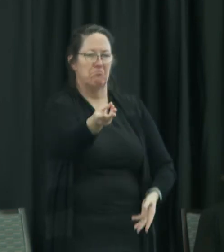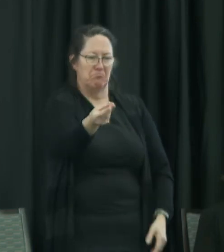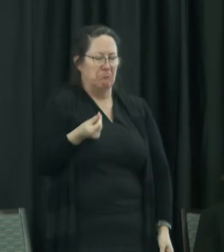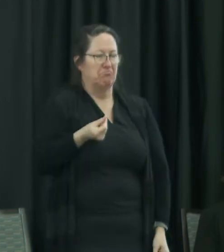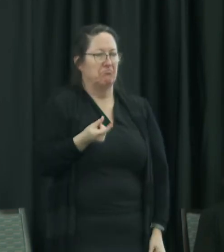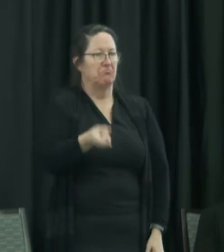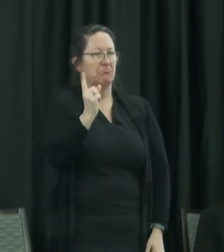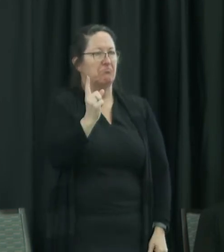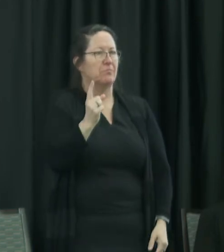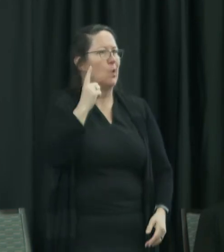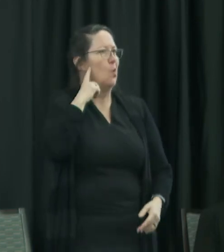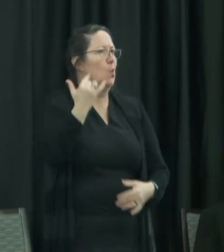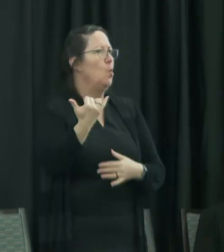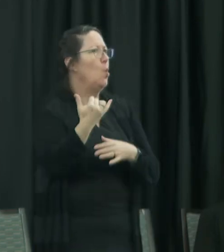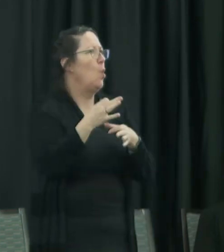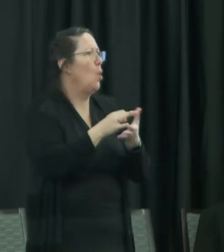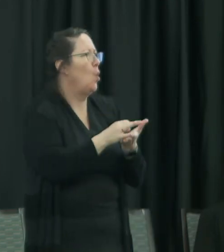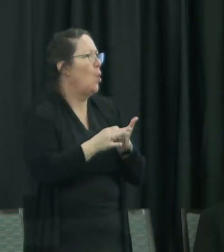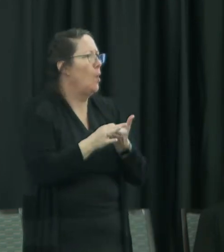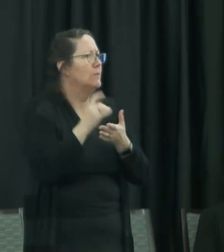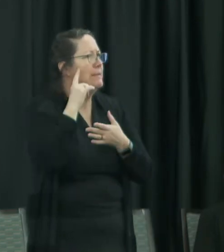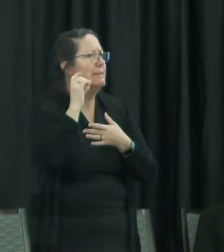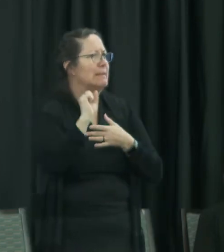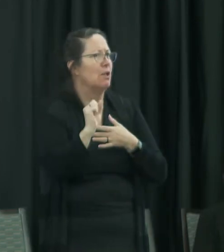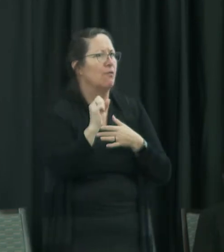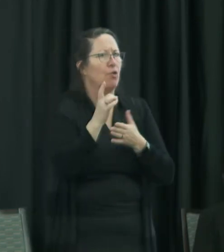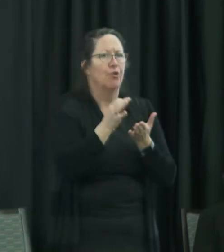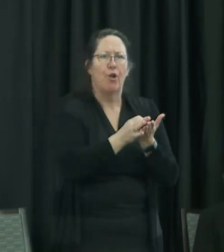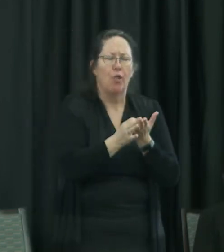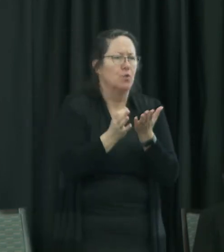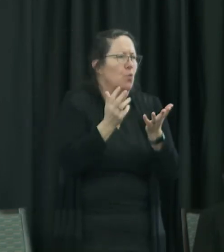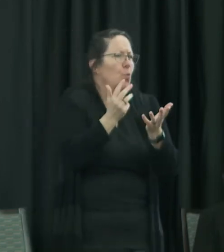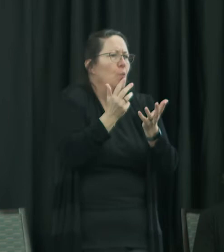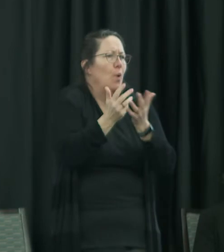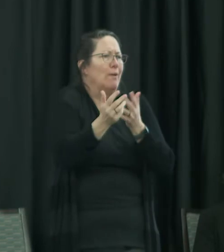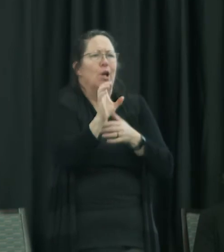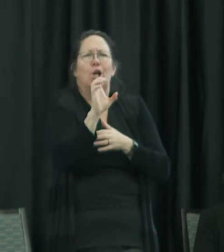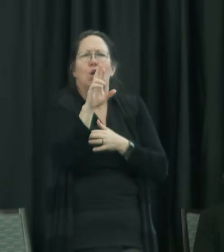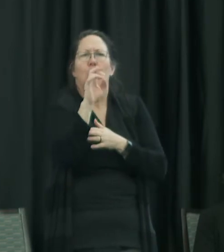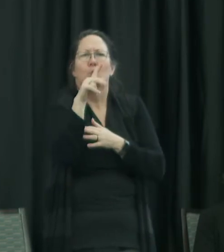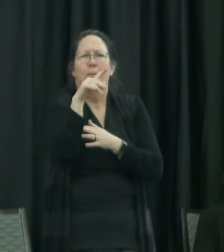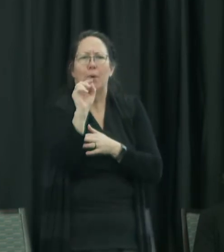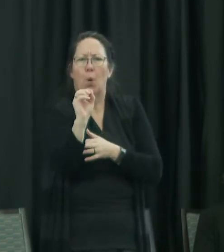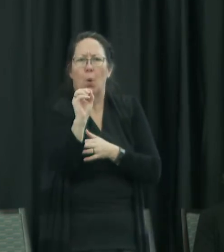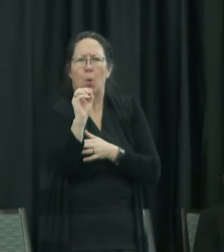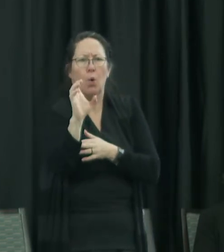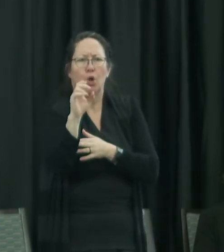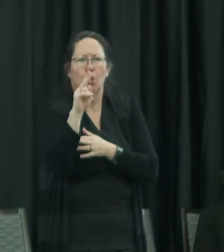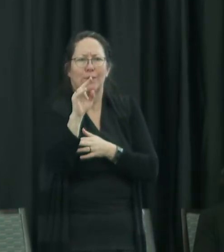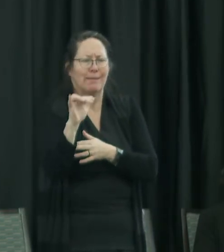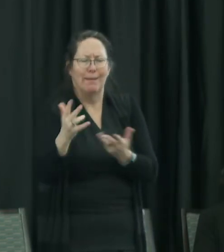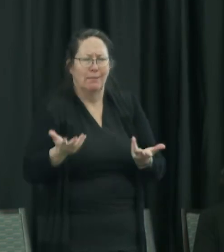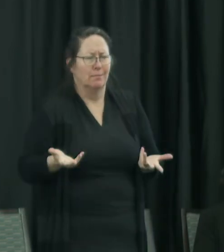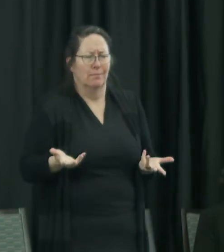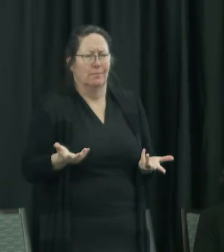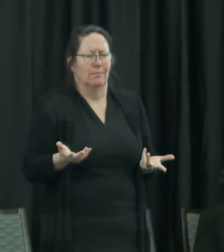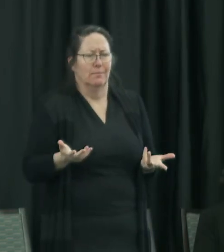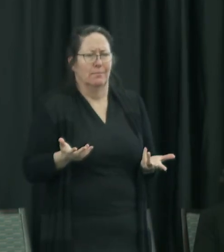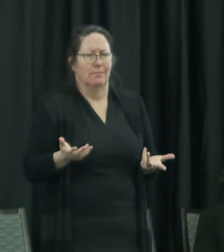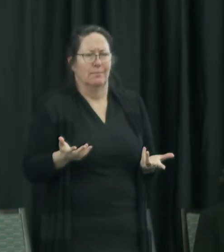in gold coins, silver dollars, or the cryptocurrency equivalent.